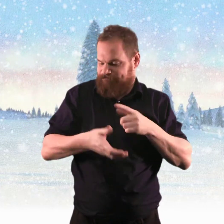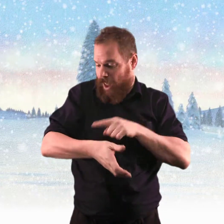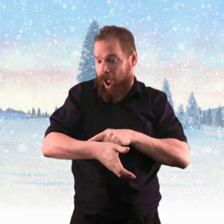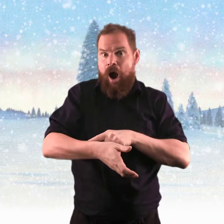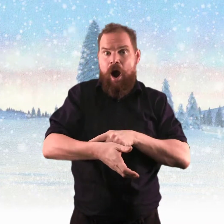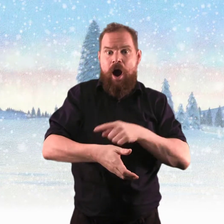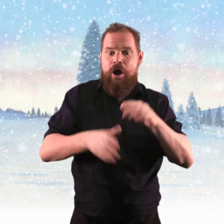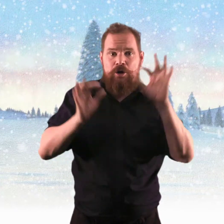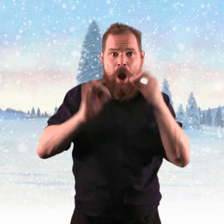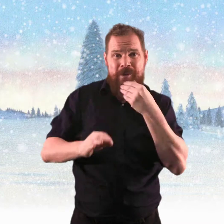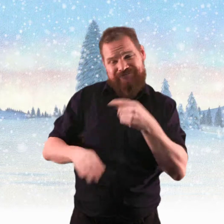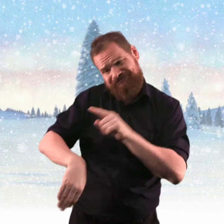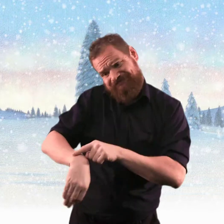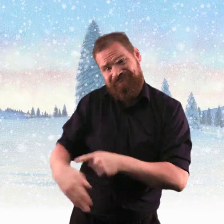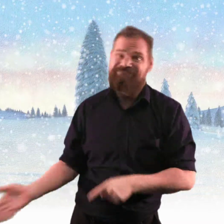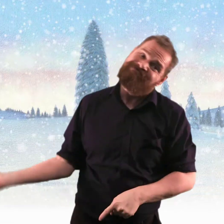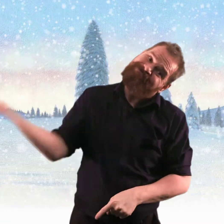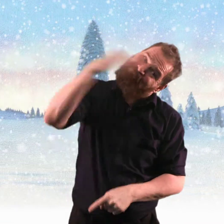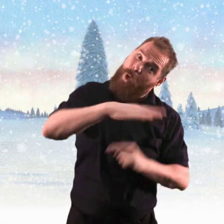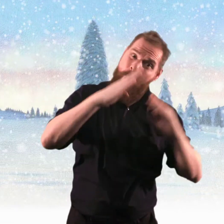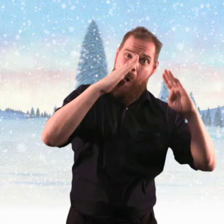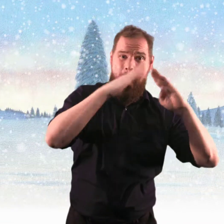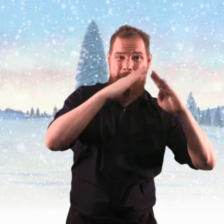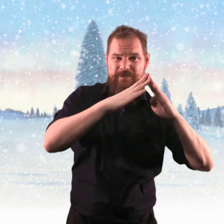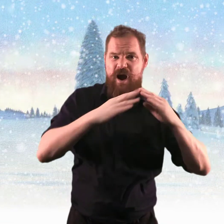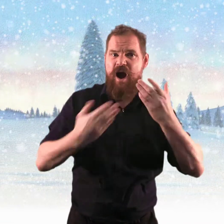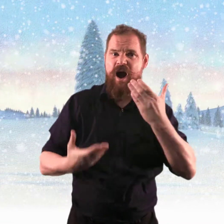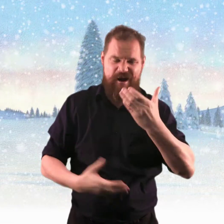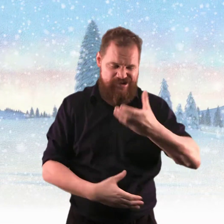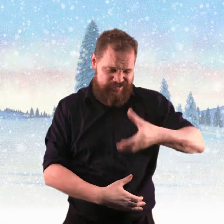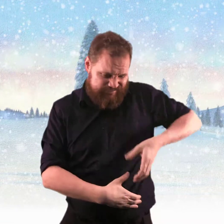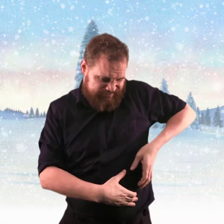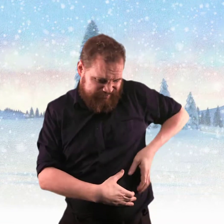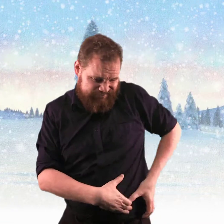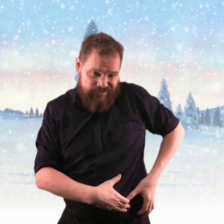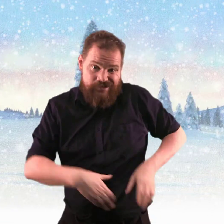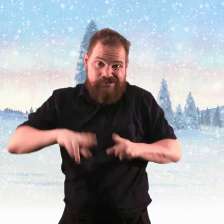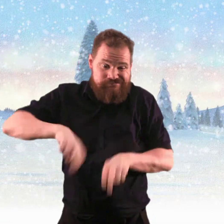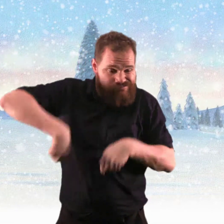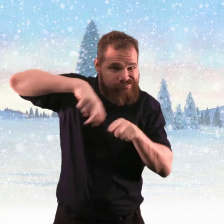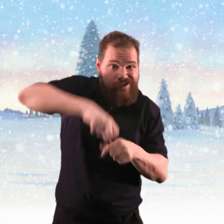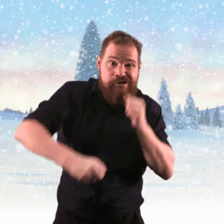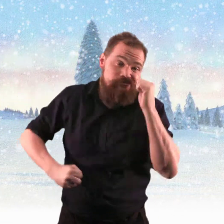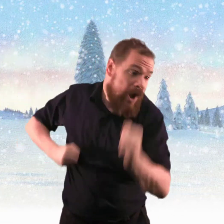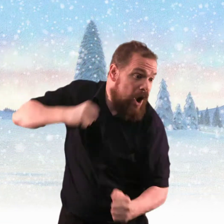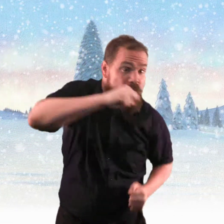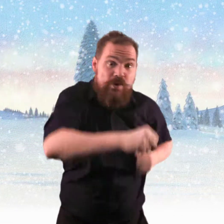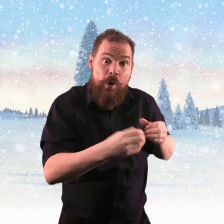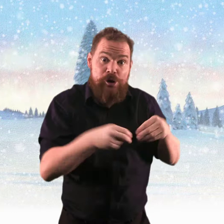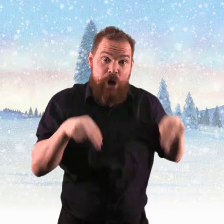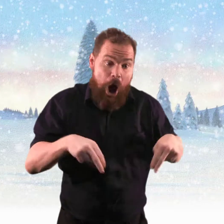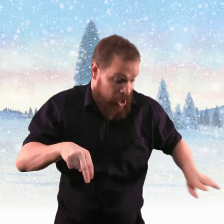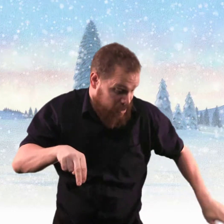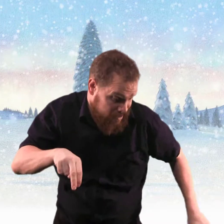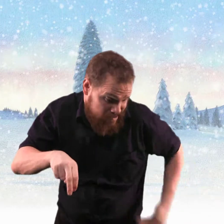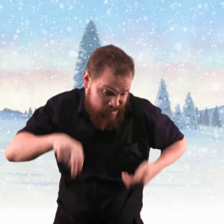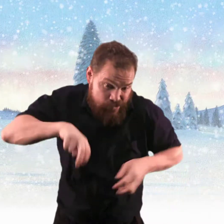Christmas. Here's your present. Billy took the parcel, but there was no time to open it. Dawn